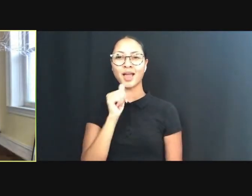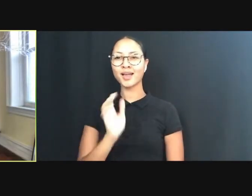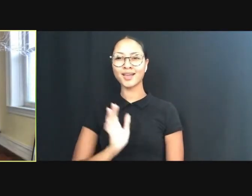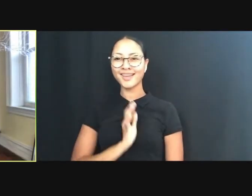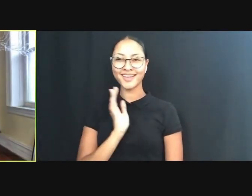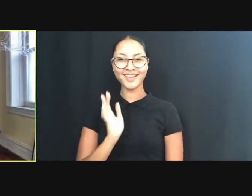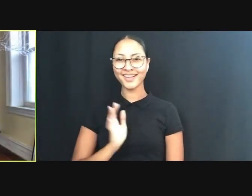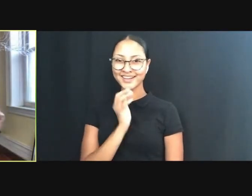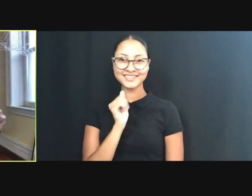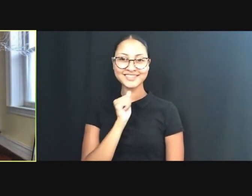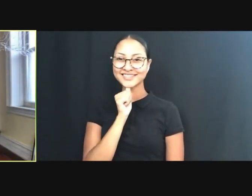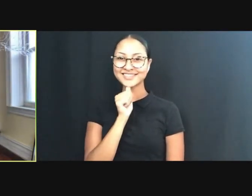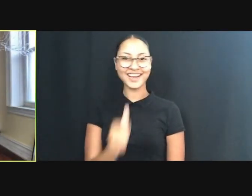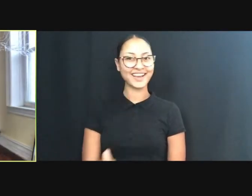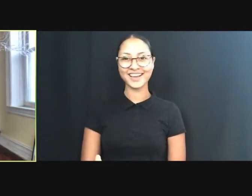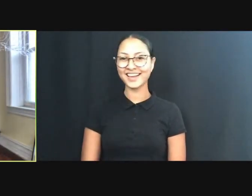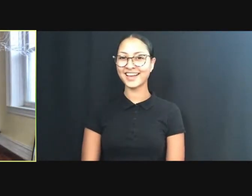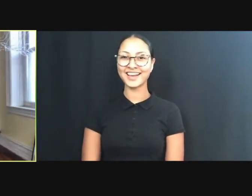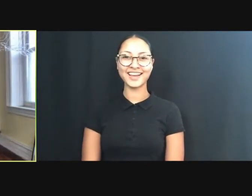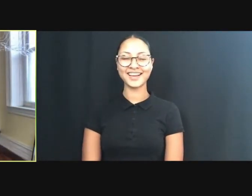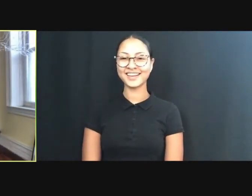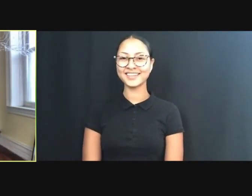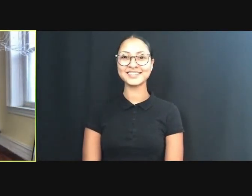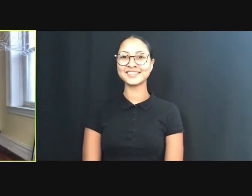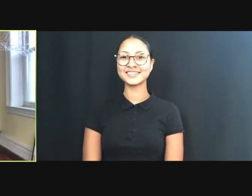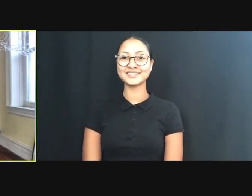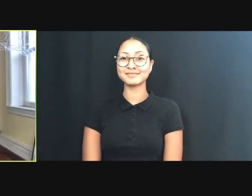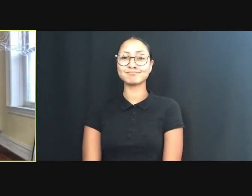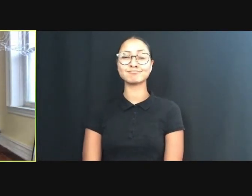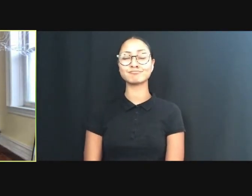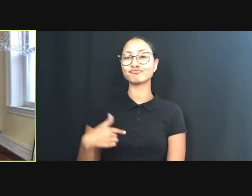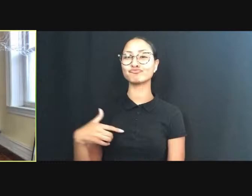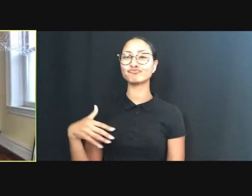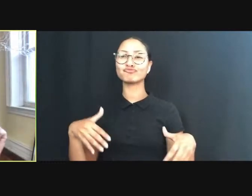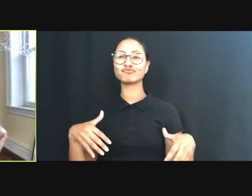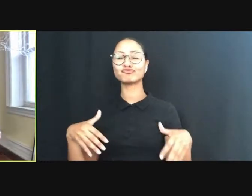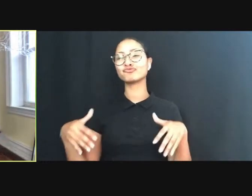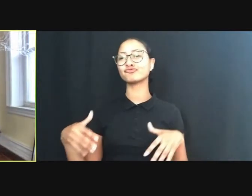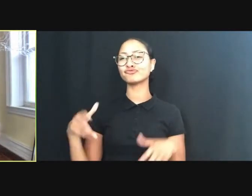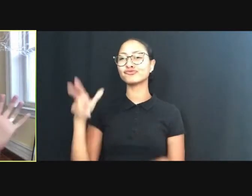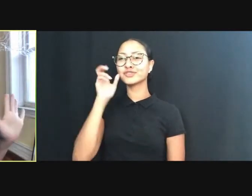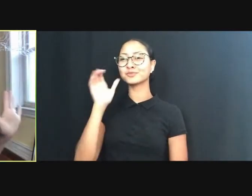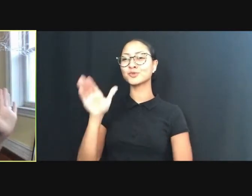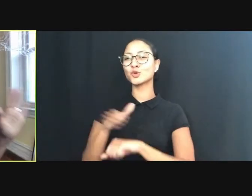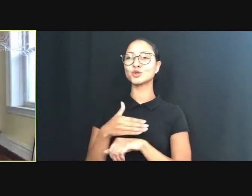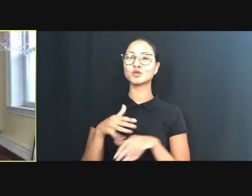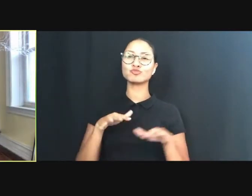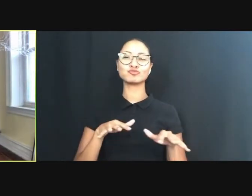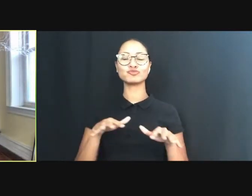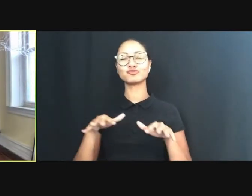I was in the back, like listening to dance hall music, eating like some food. Mrs. Jameson came in. I was like,